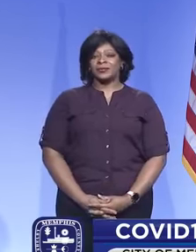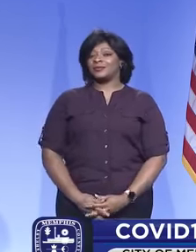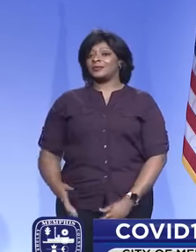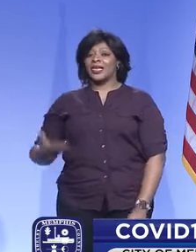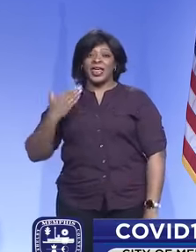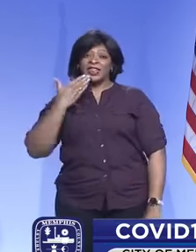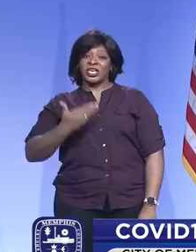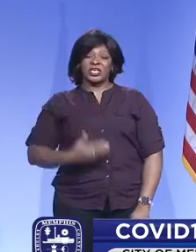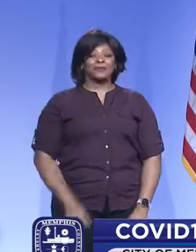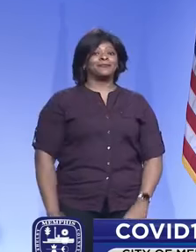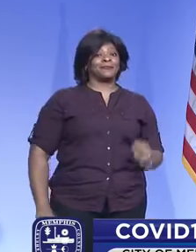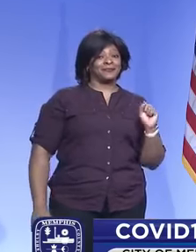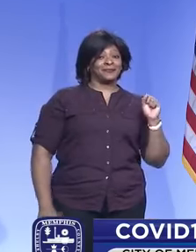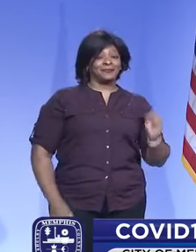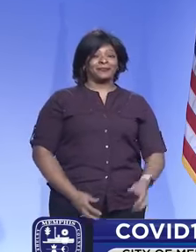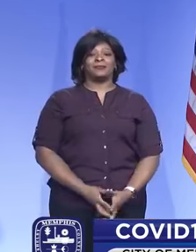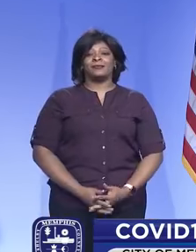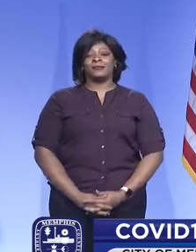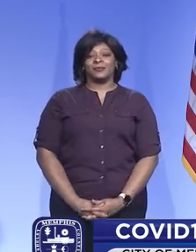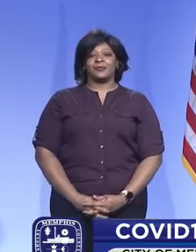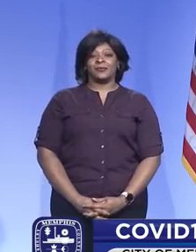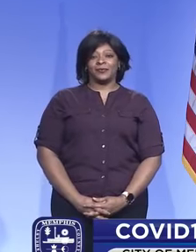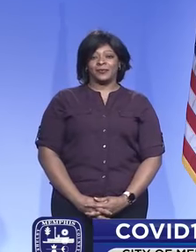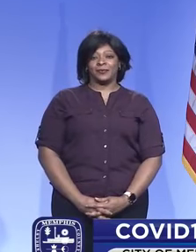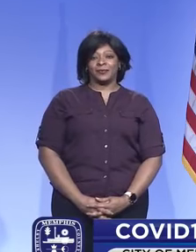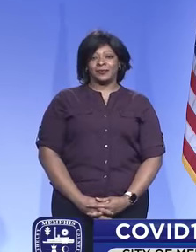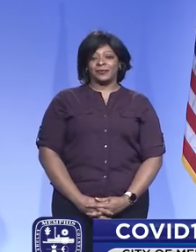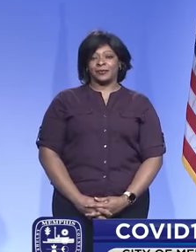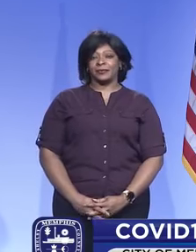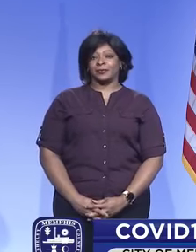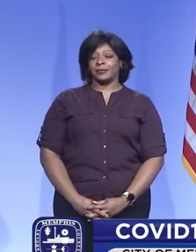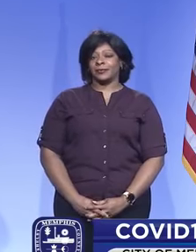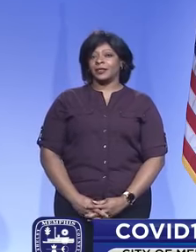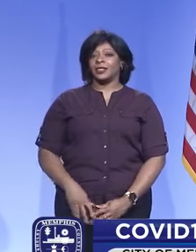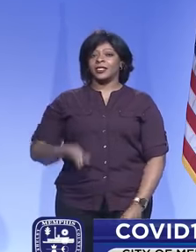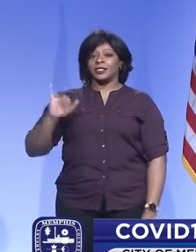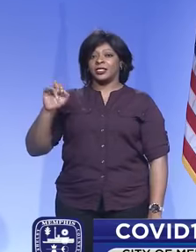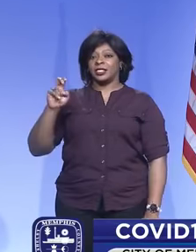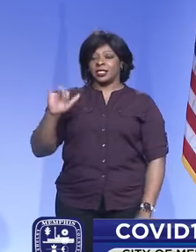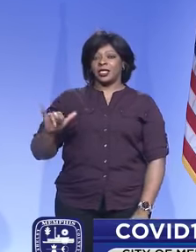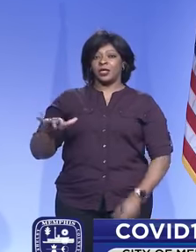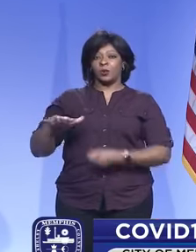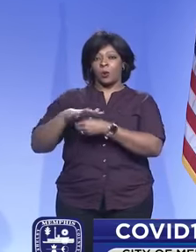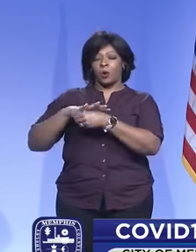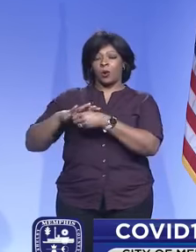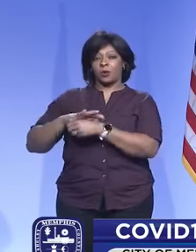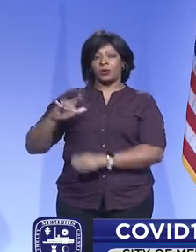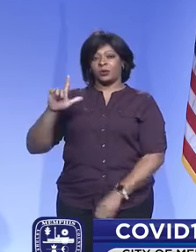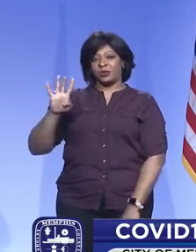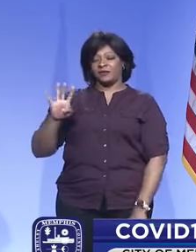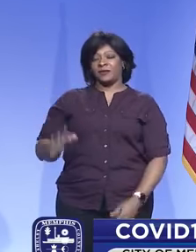Thank you. Mm-hmm. Jenny DePrizio, Local 24.